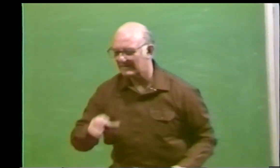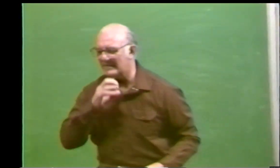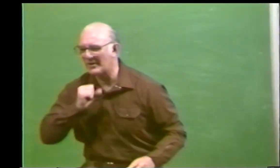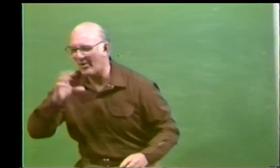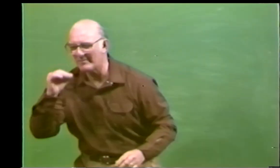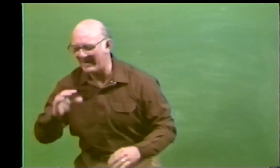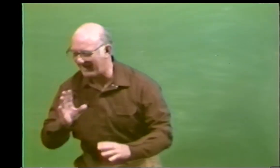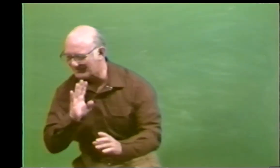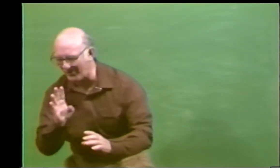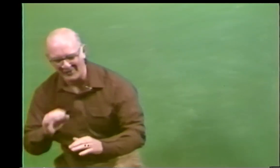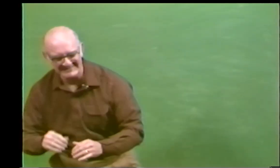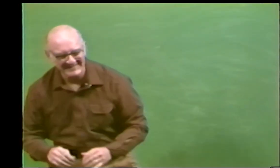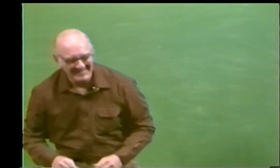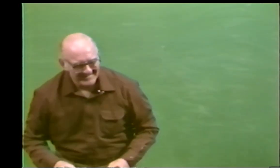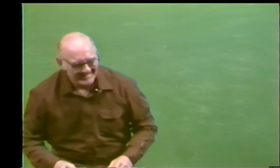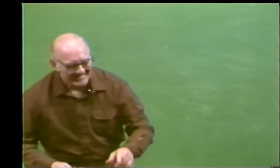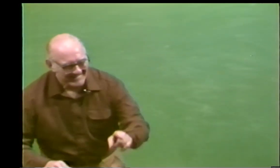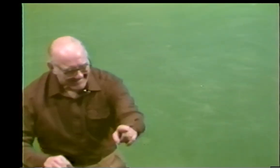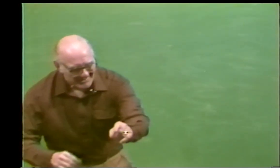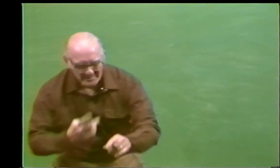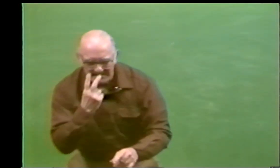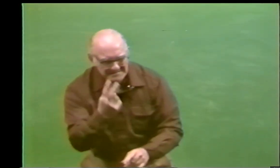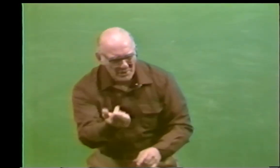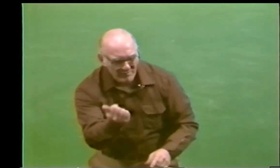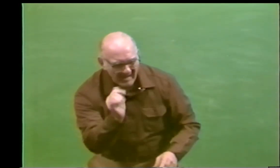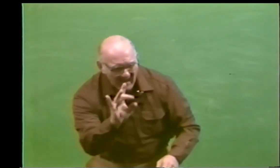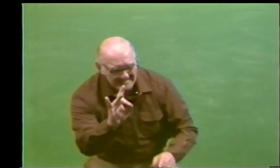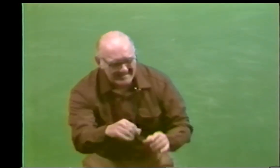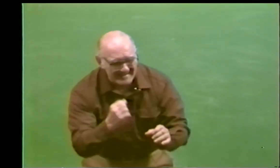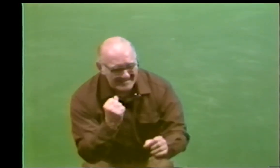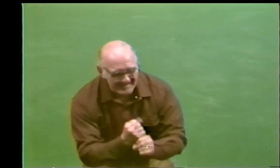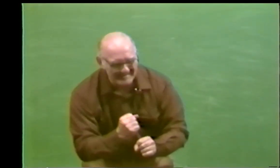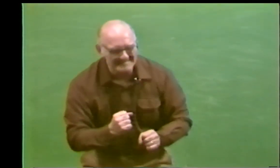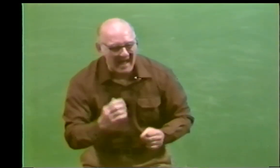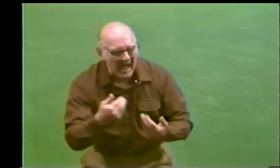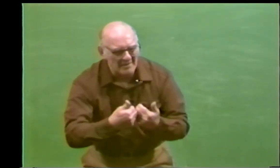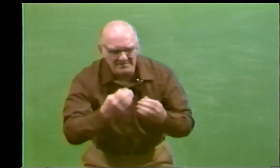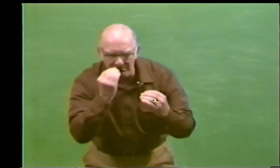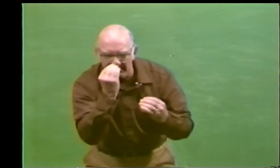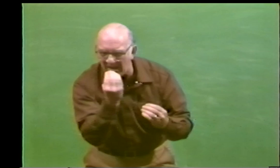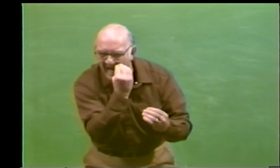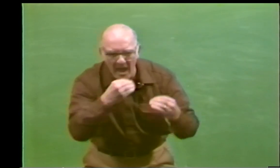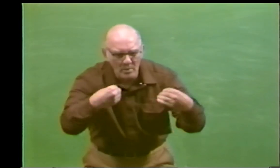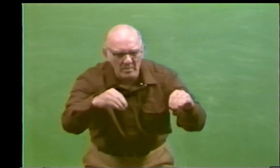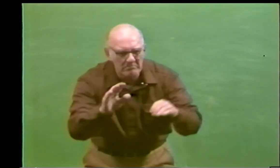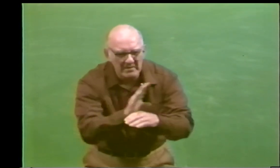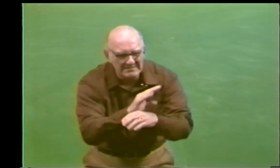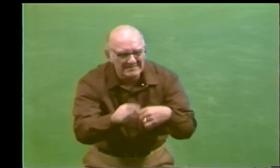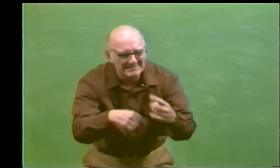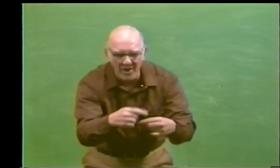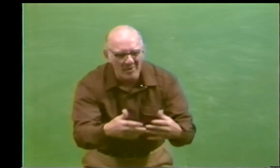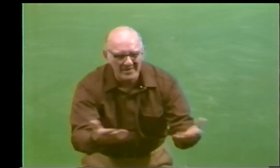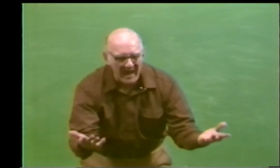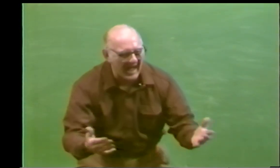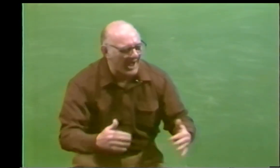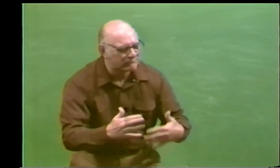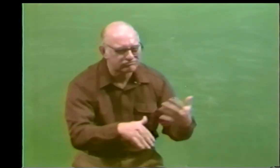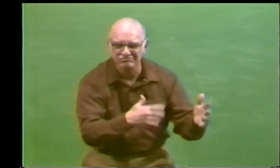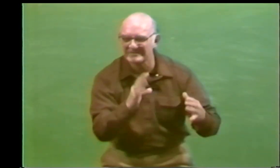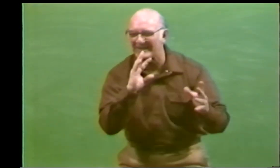The old man talks. We didn't see you for 18 years. How's the flower business going? How? They